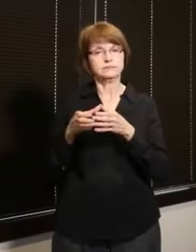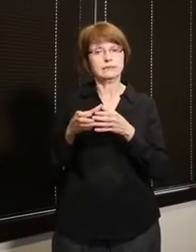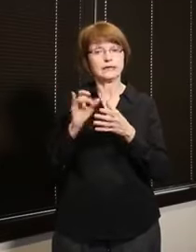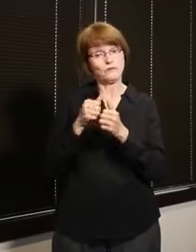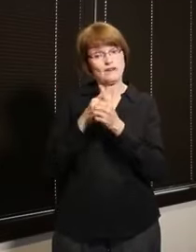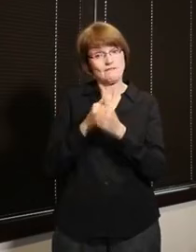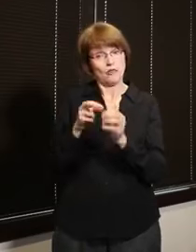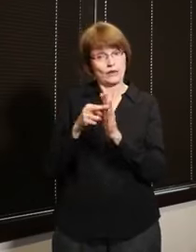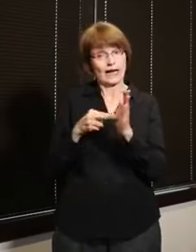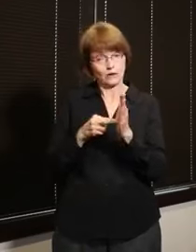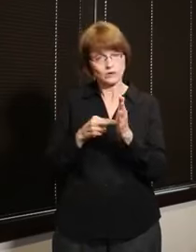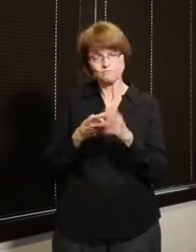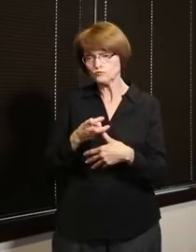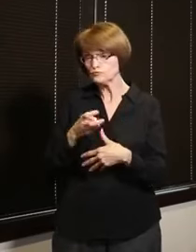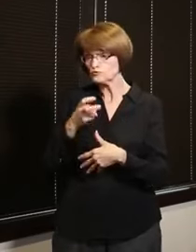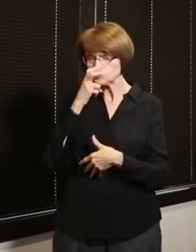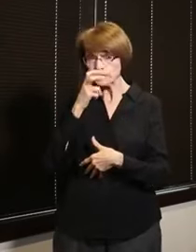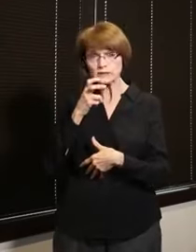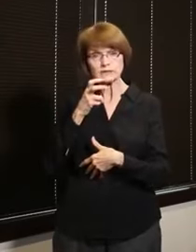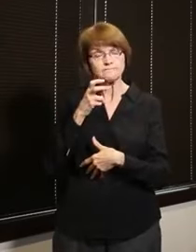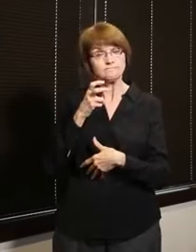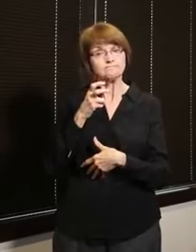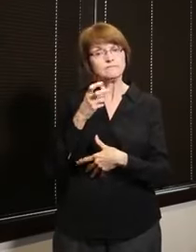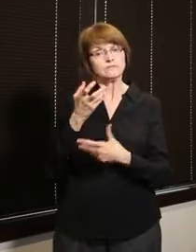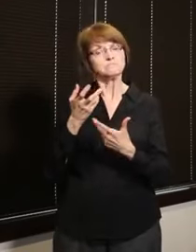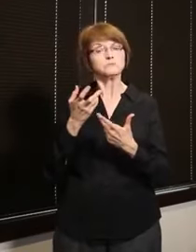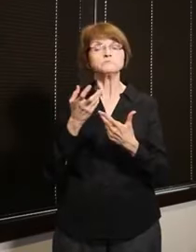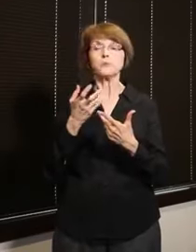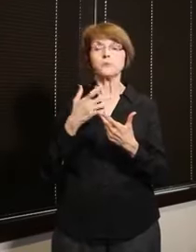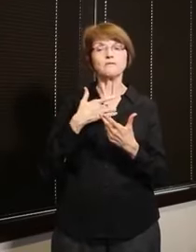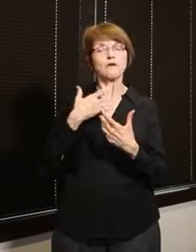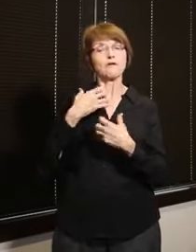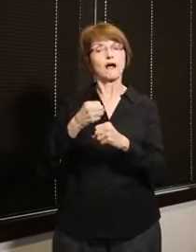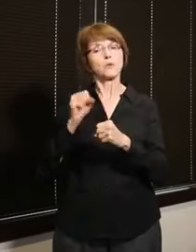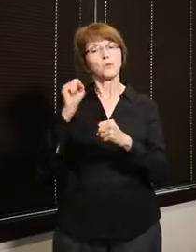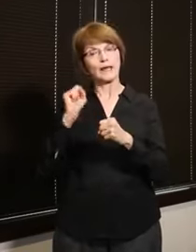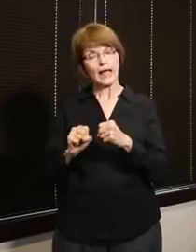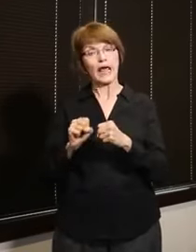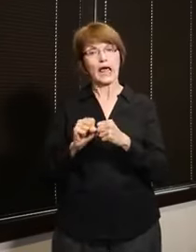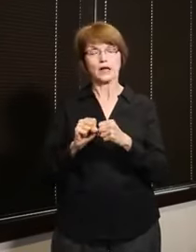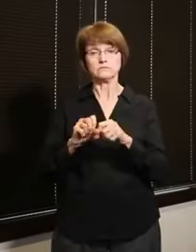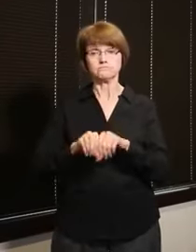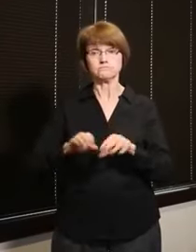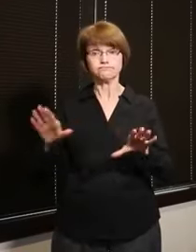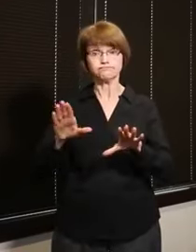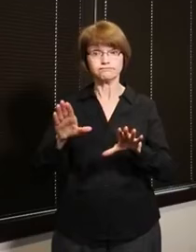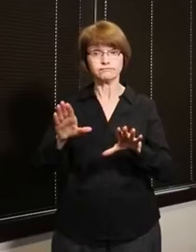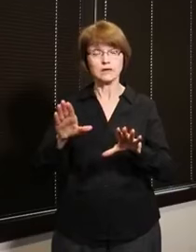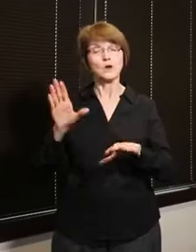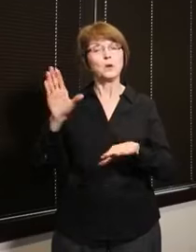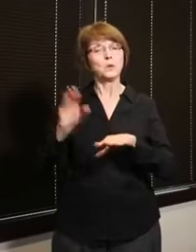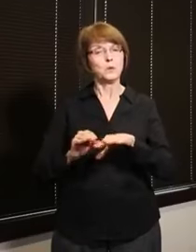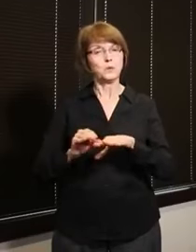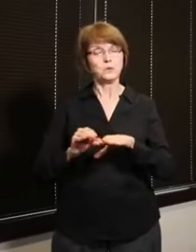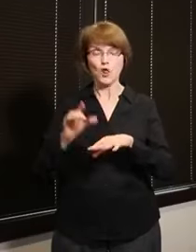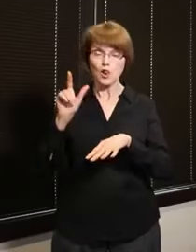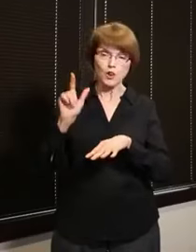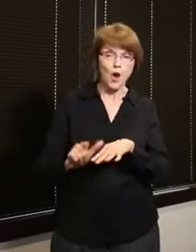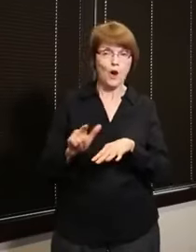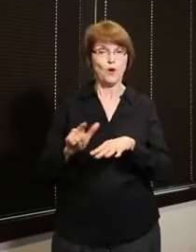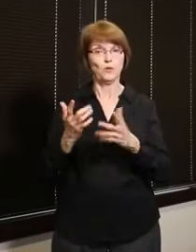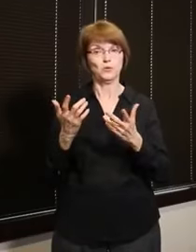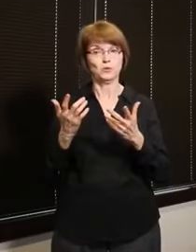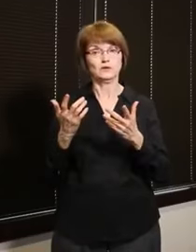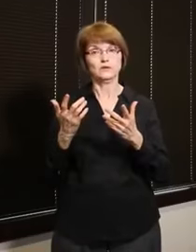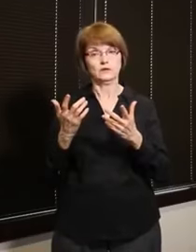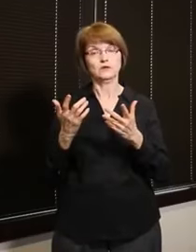as religiously as we can, then we feel confident that we can keep that transmission level low and that we won't experience